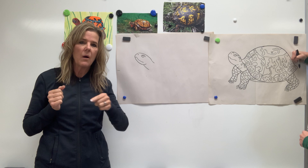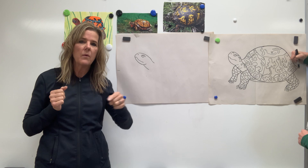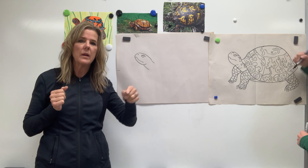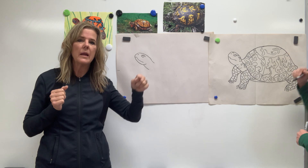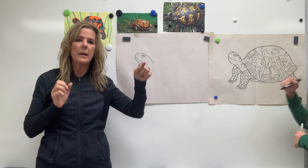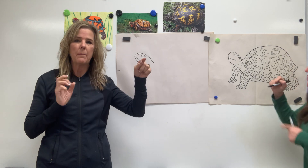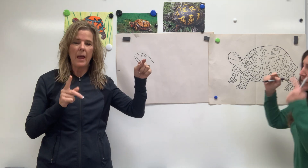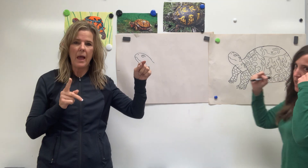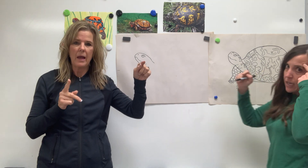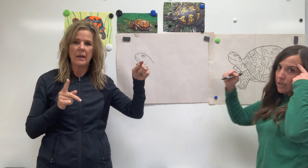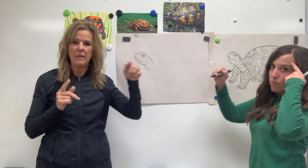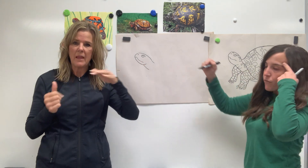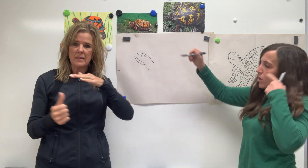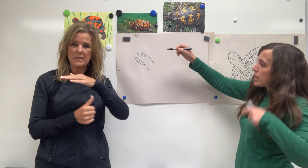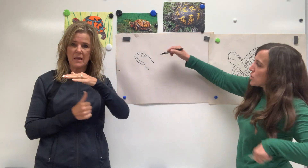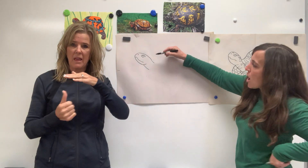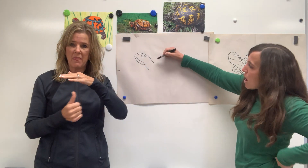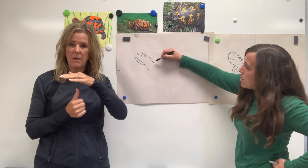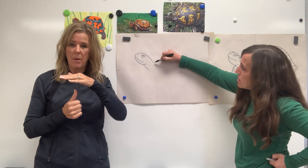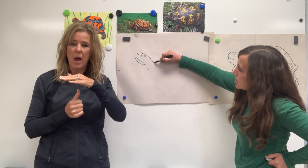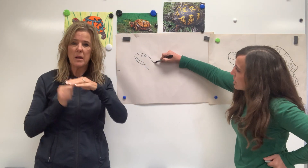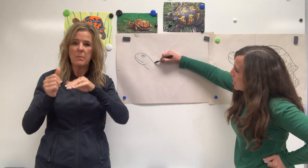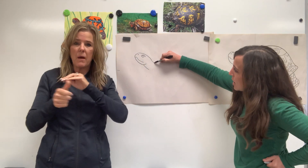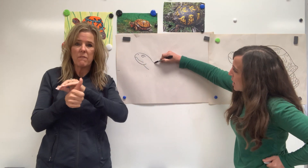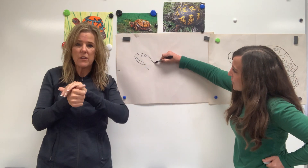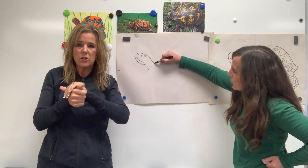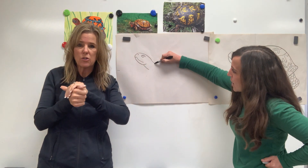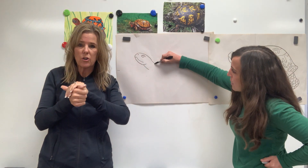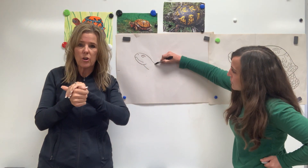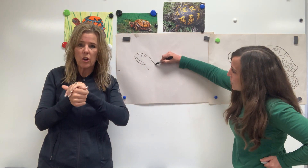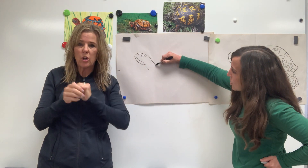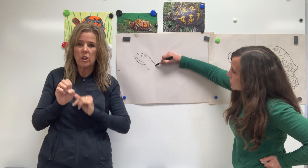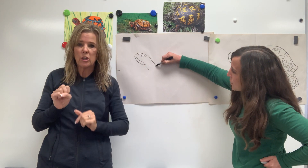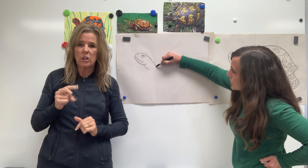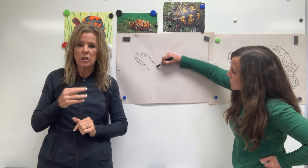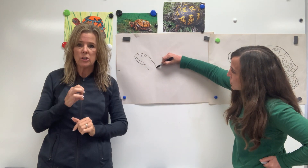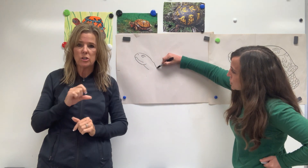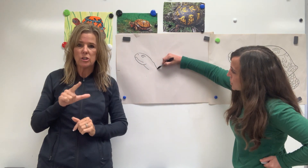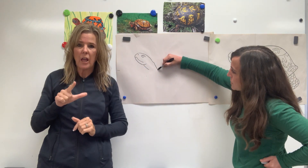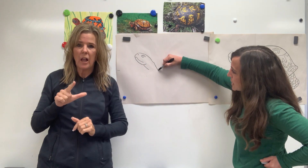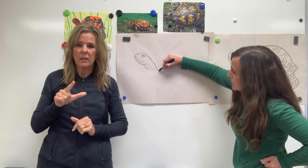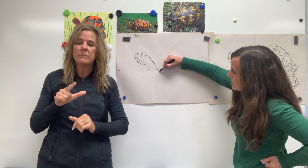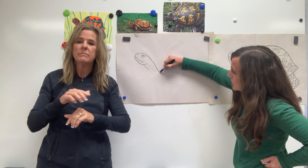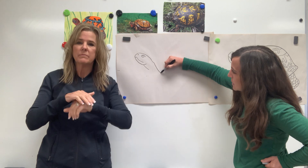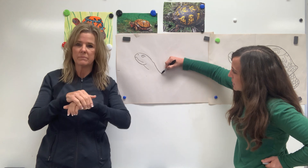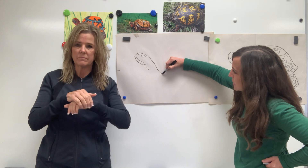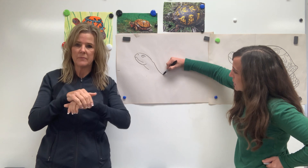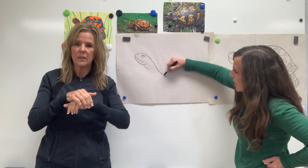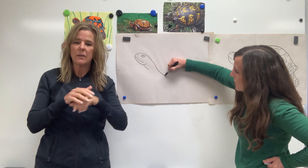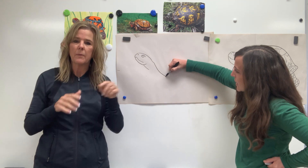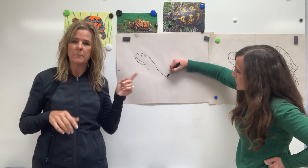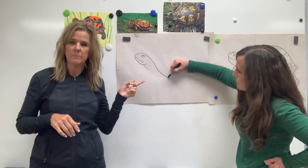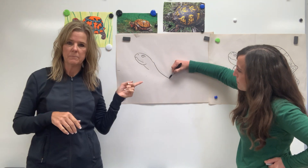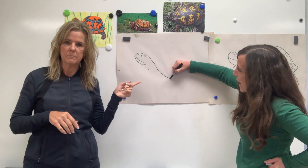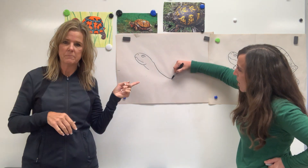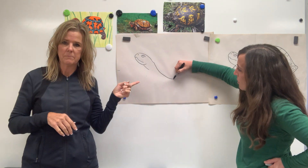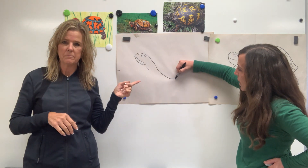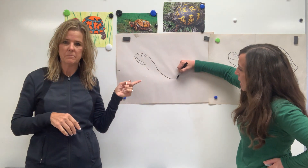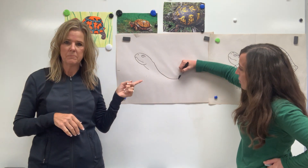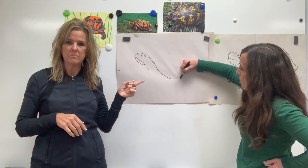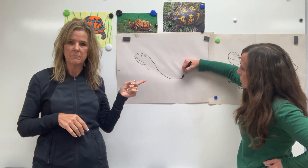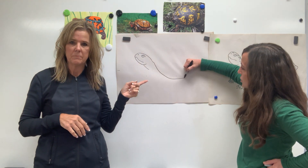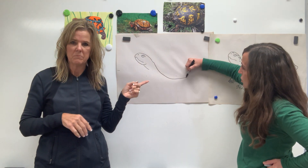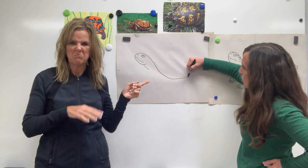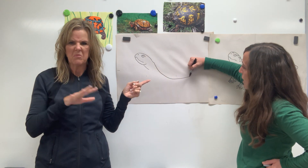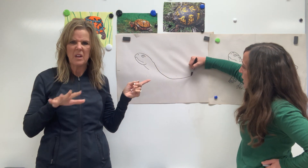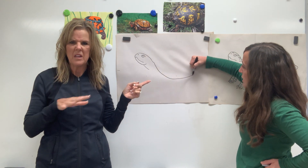and back, thinking before I draw, for however long you want the turtle shell to be. And that's about